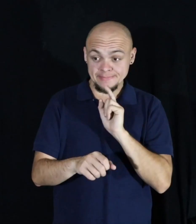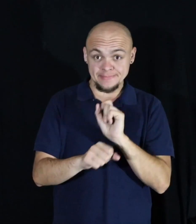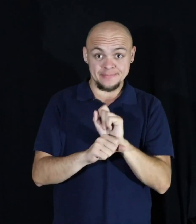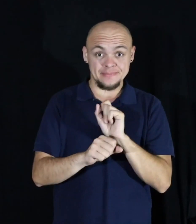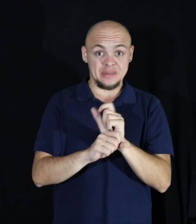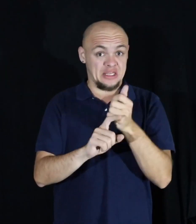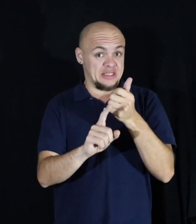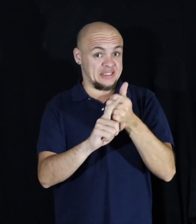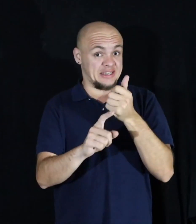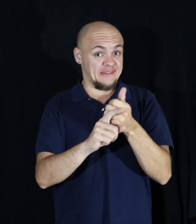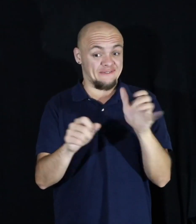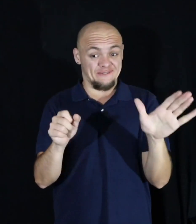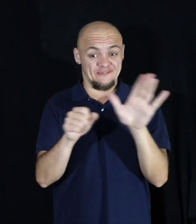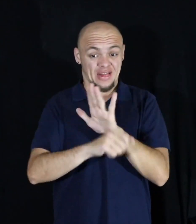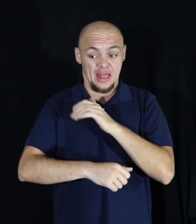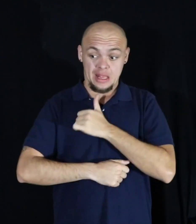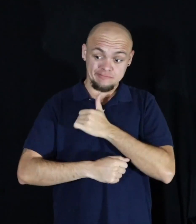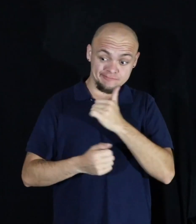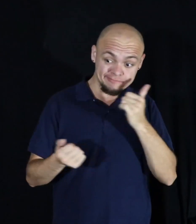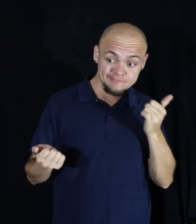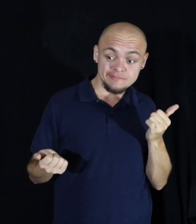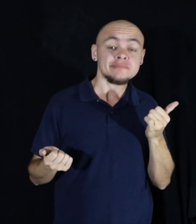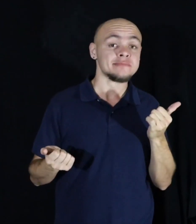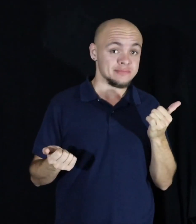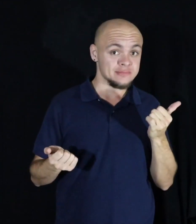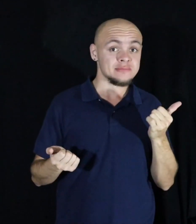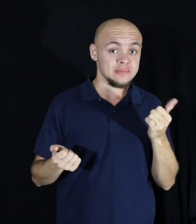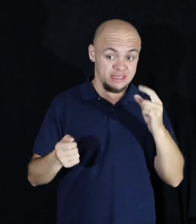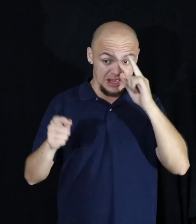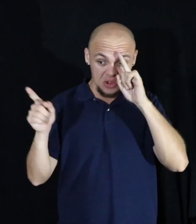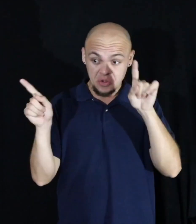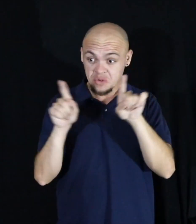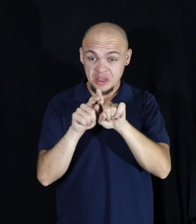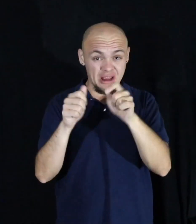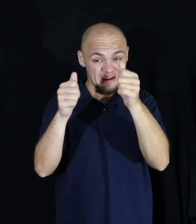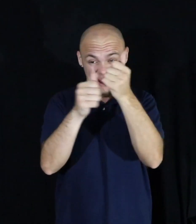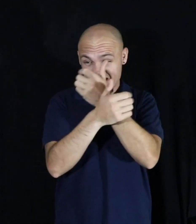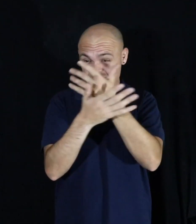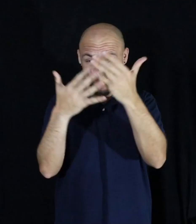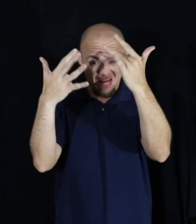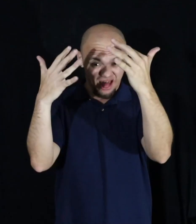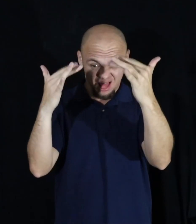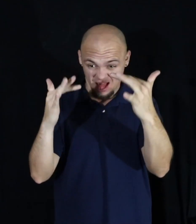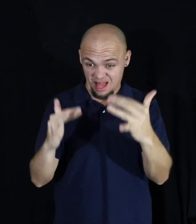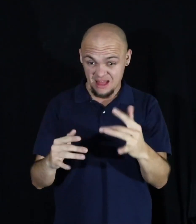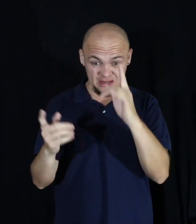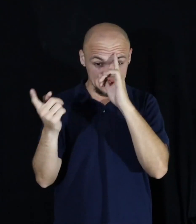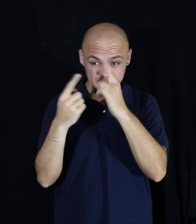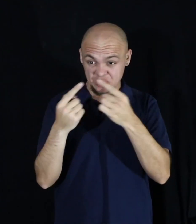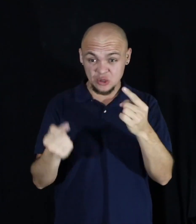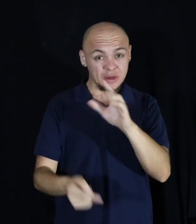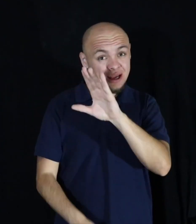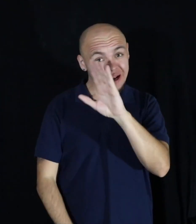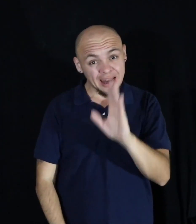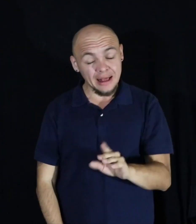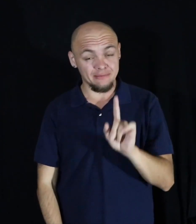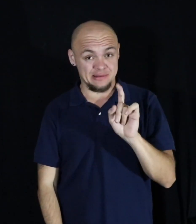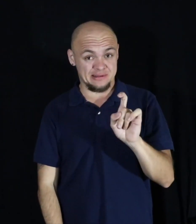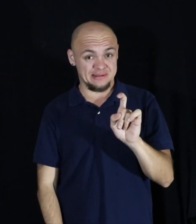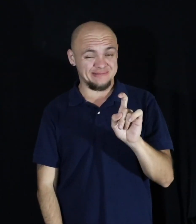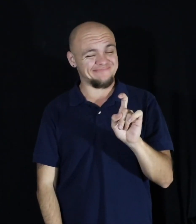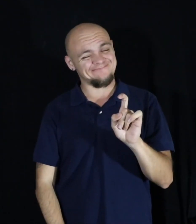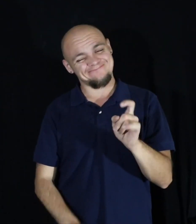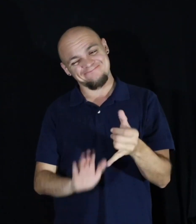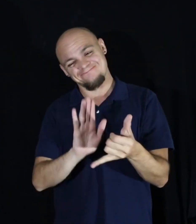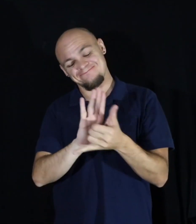yourselves with each other? Do you genuinely agree on absolutely everything and never have a single disagreement? It sounds unrealistic